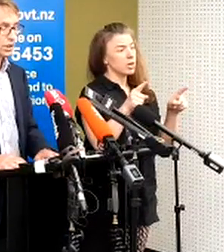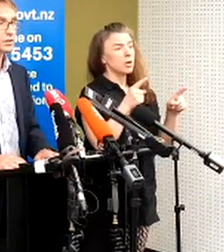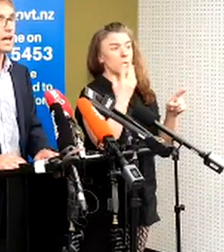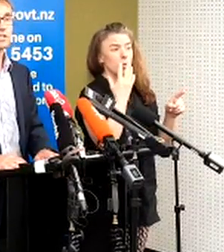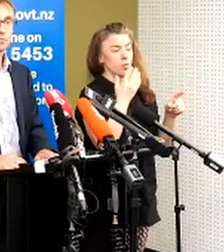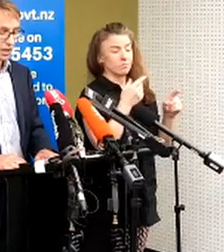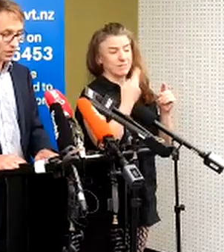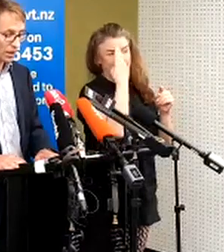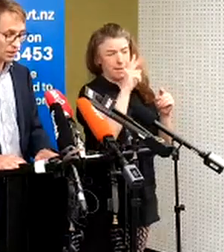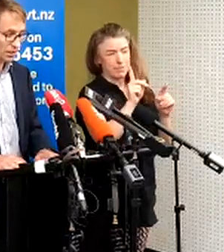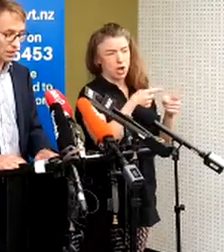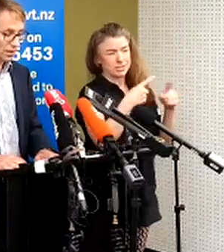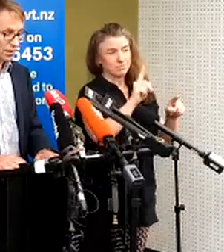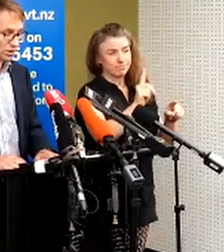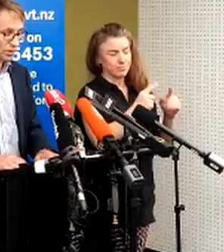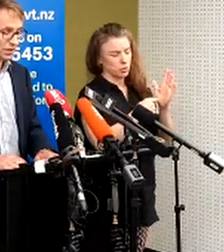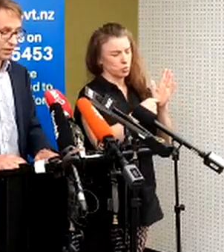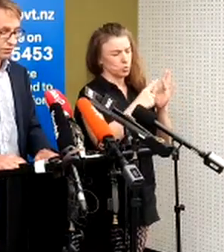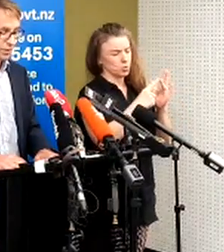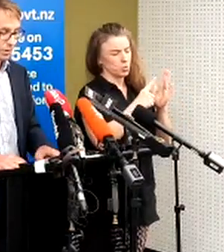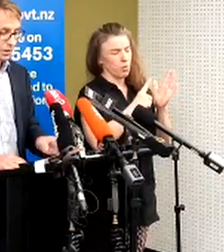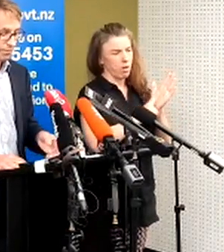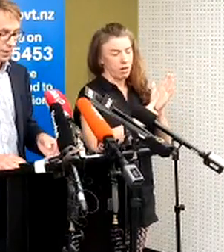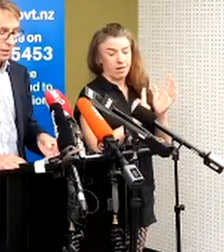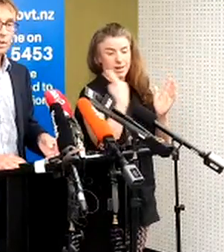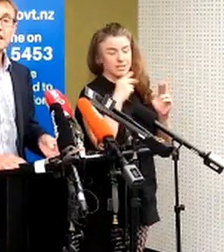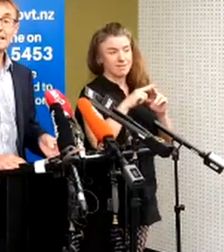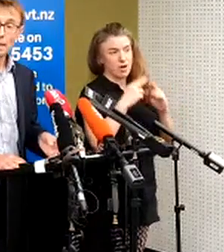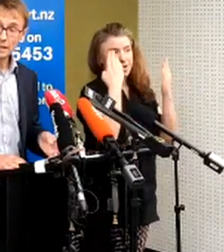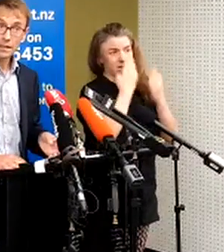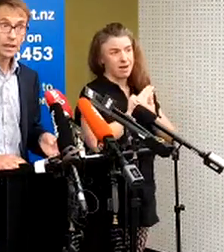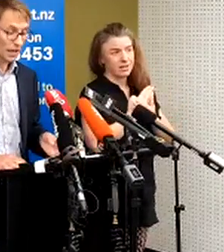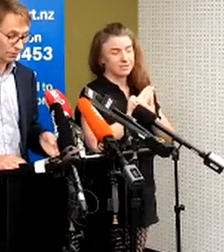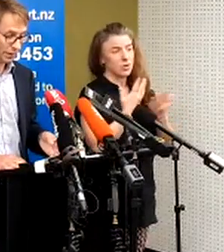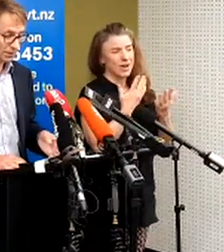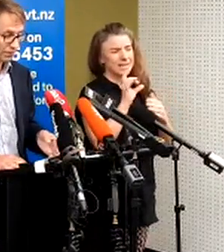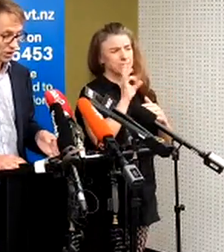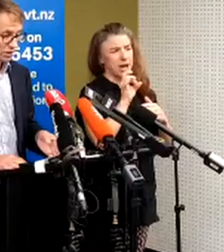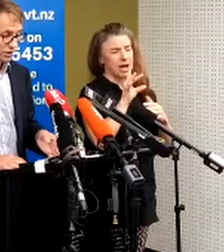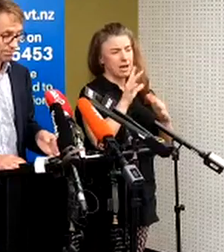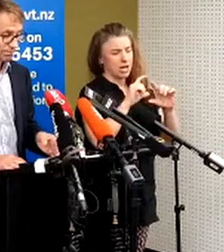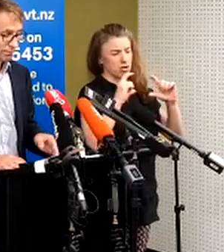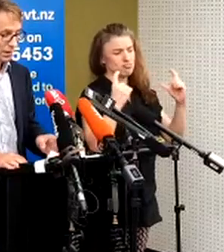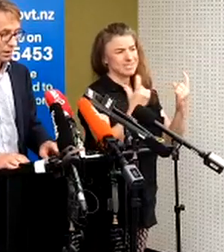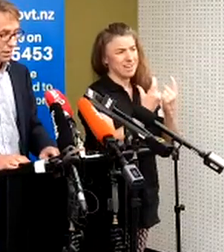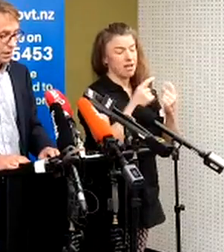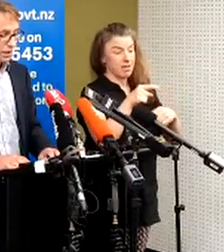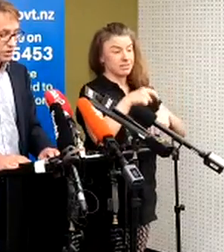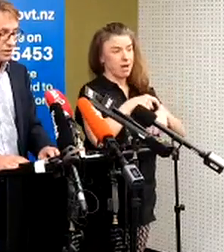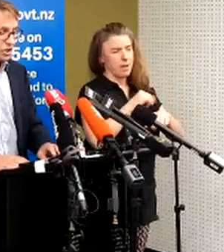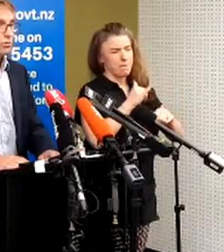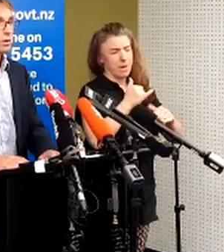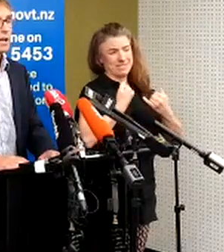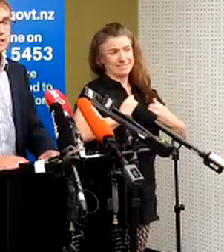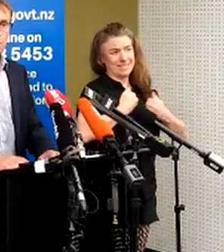Arena in Auckland last Friday night, the 28th of February, when he may have been infectious. He